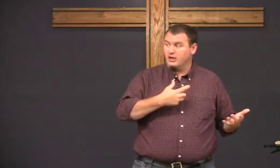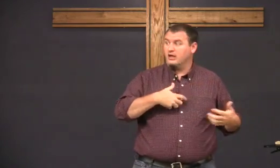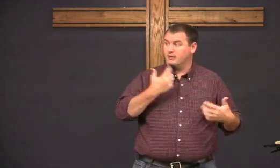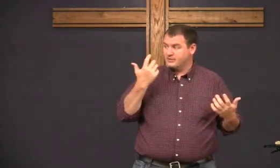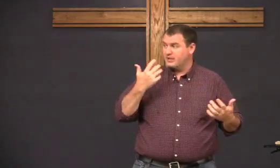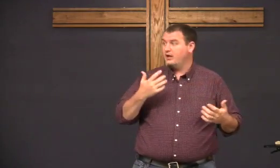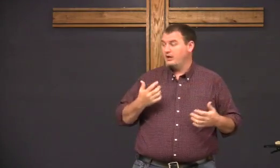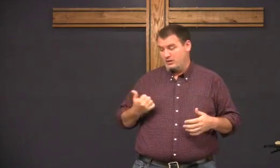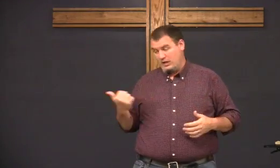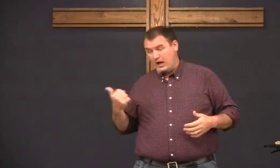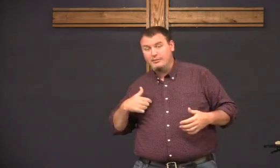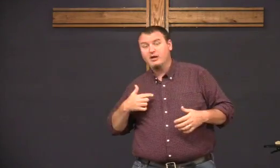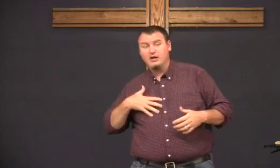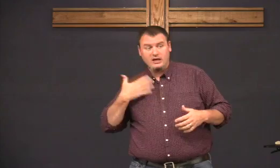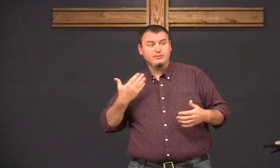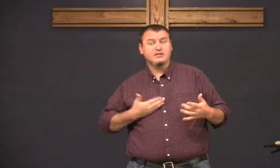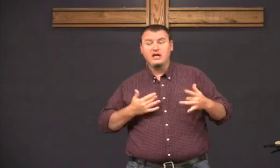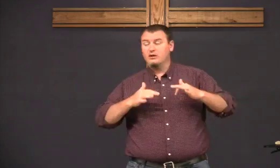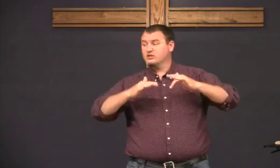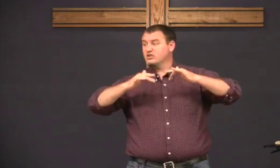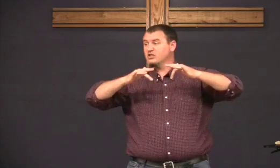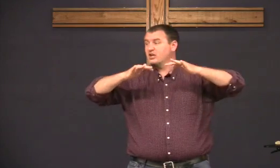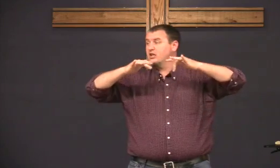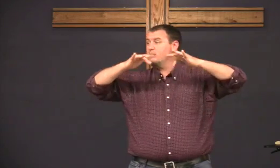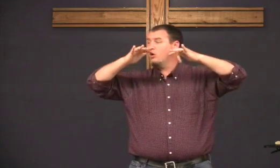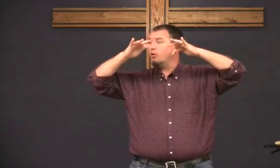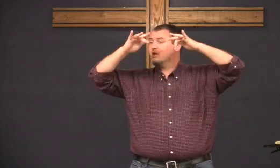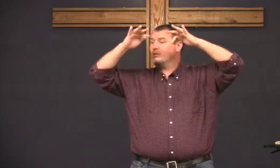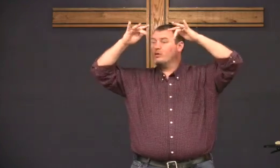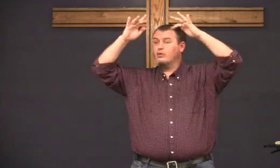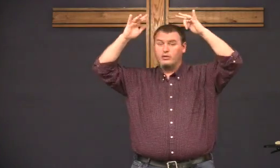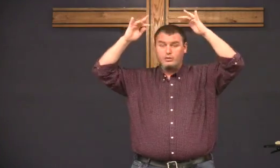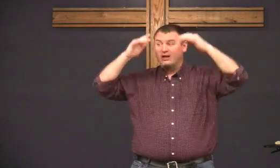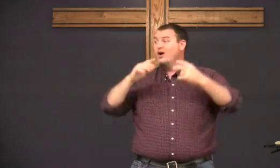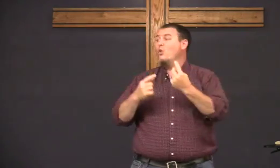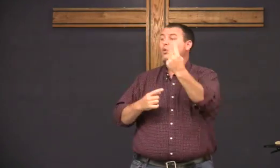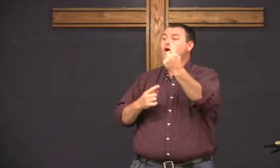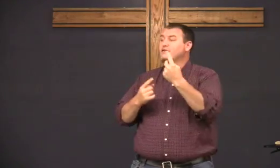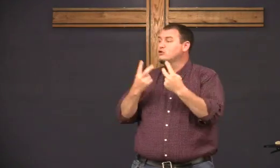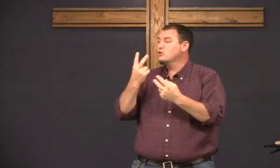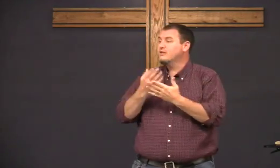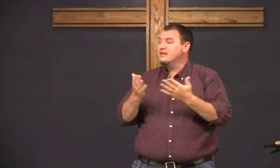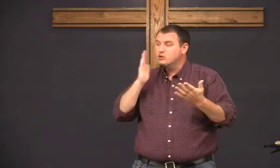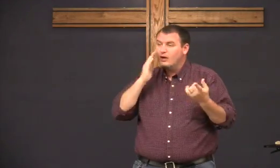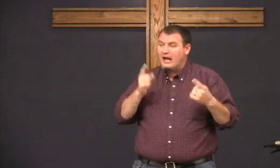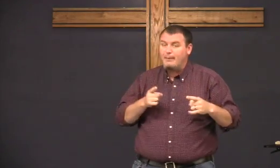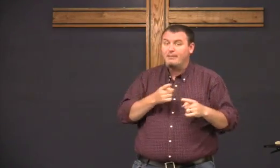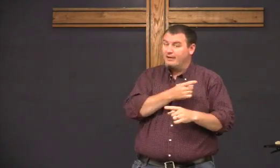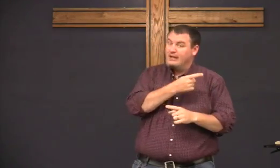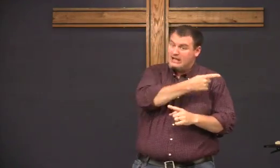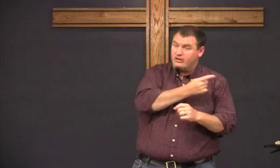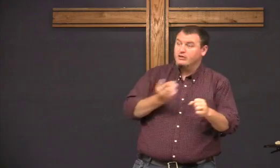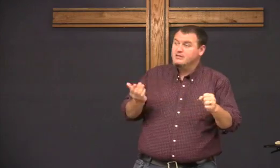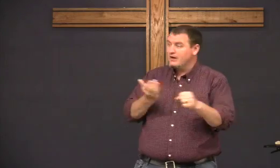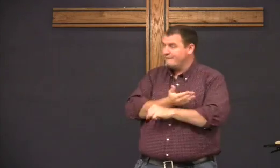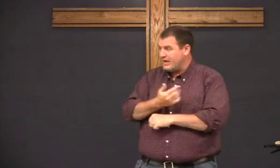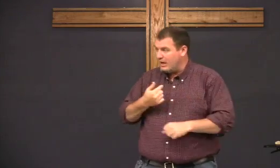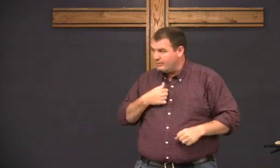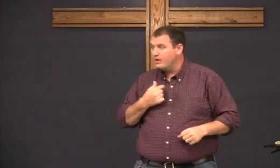going to get upset. I'm going to get upset. It's just going to keep going, keep going, and going. One of two things will happen. Either he's going to fire me